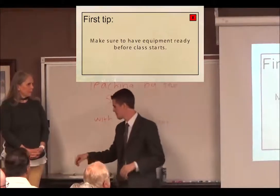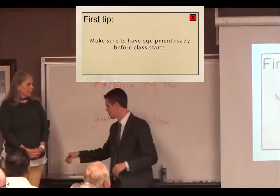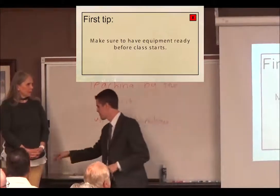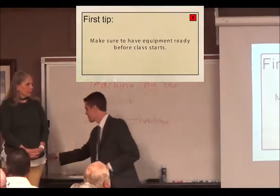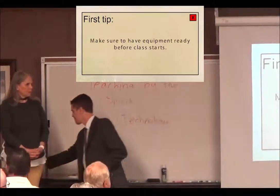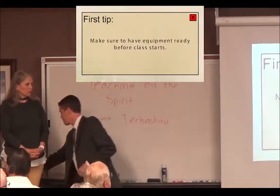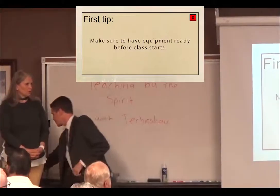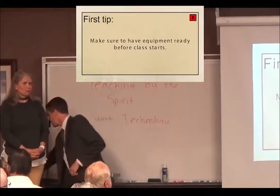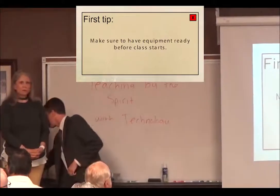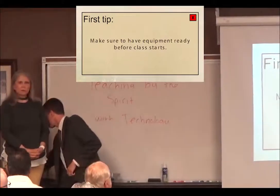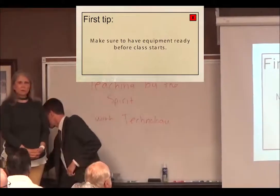to go.